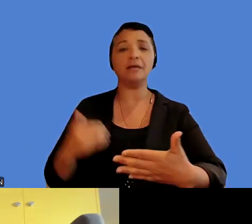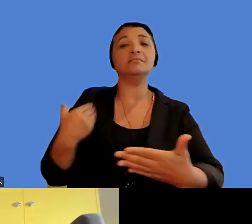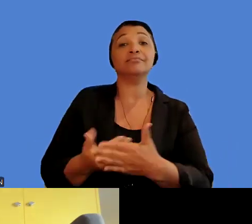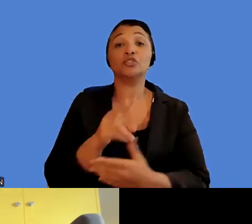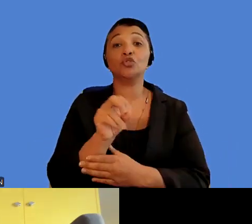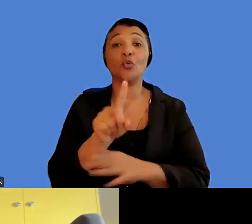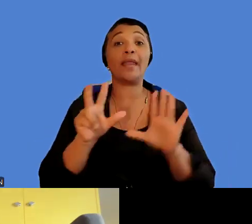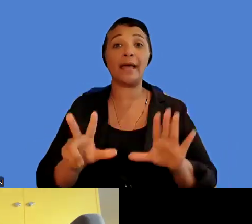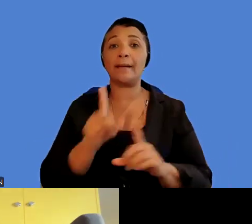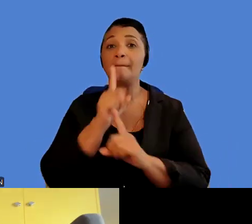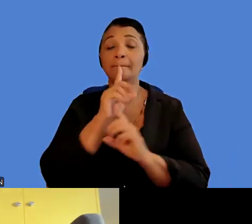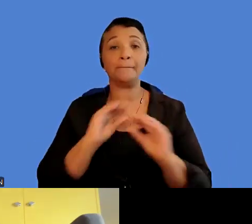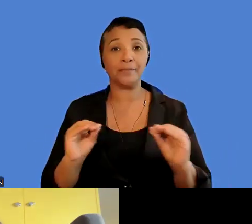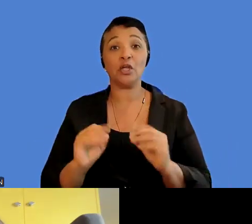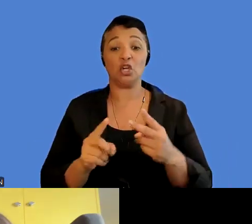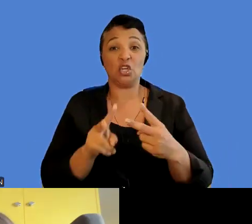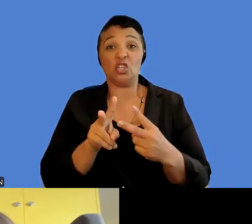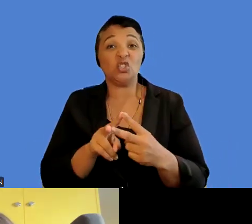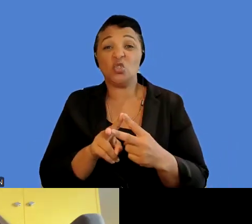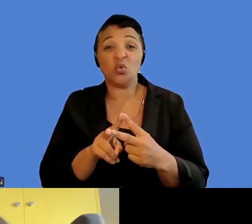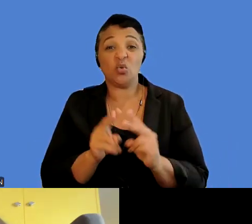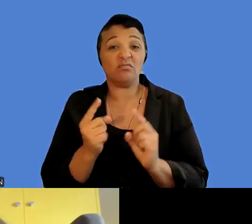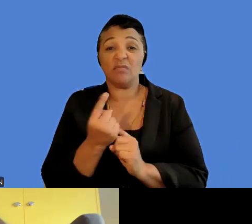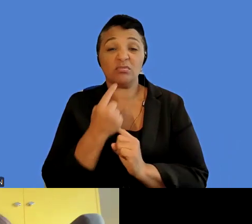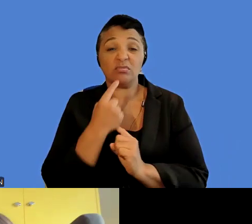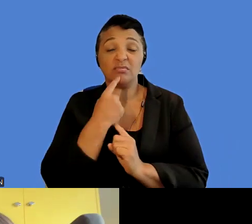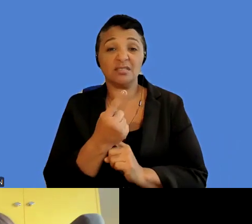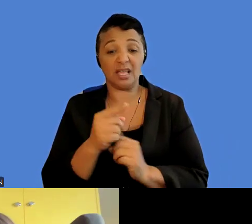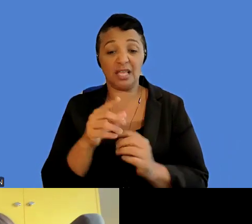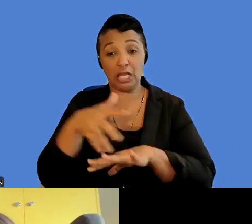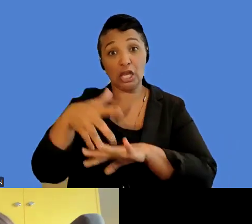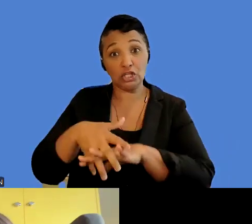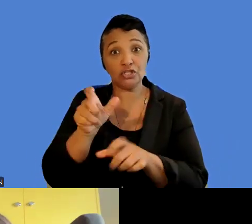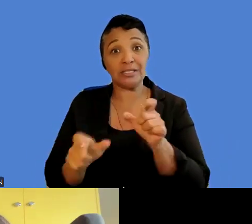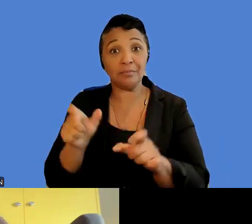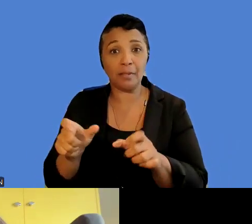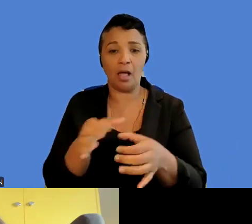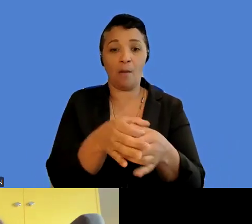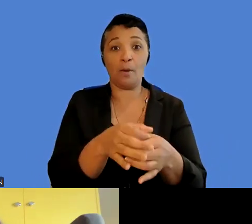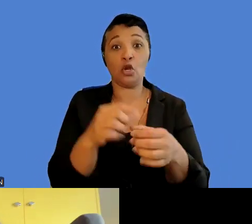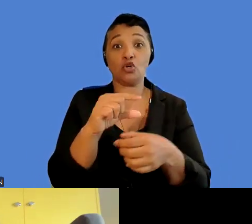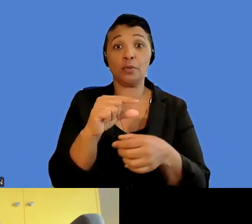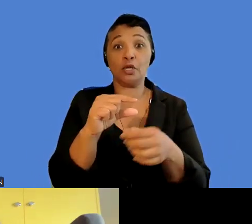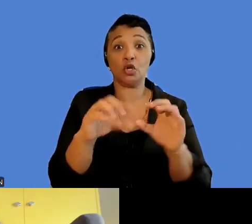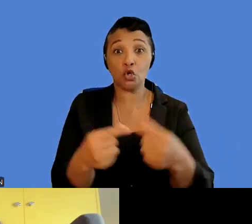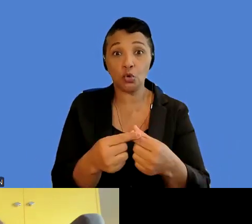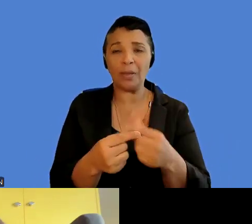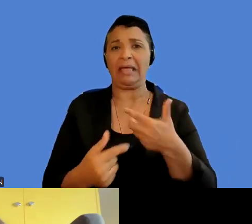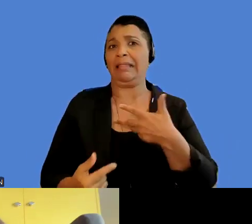2018, only 2 of them reference Indigenous peoples and 3 reference minority groups. So it really was a very low